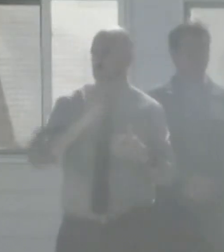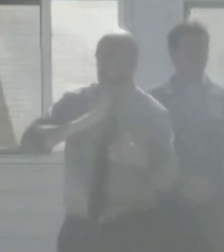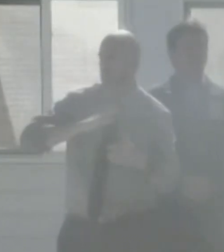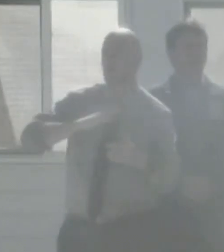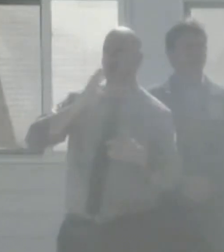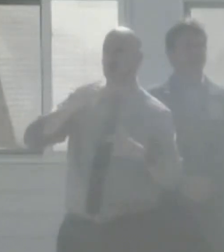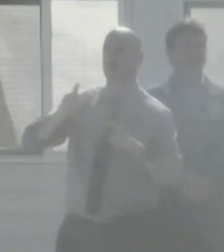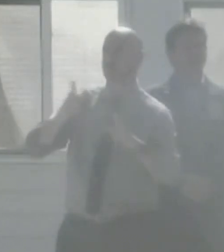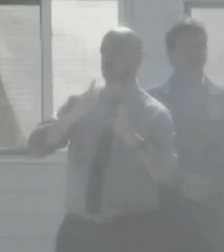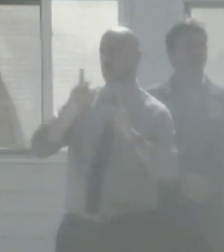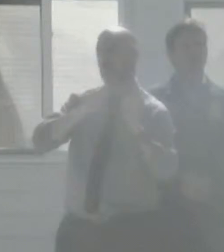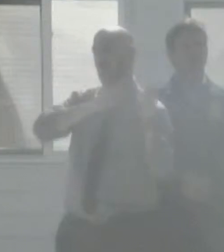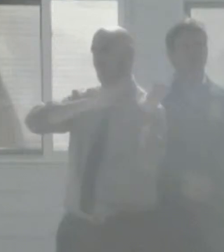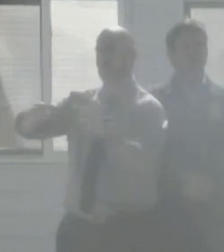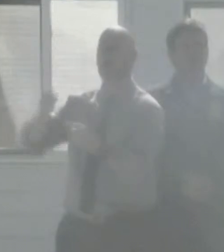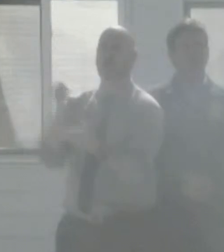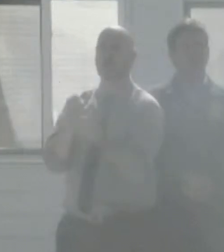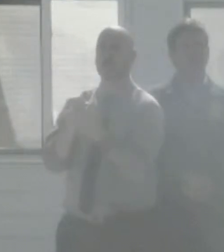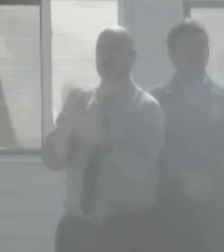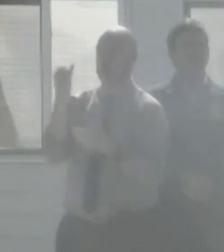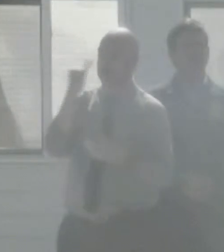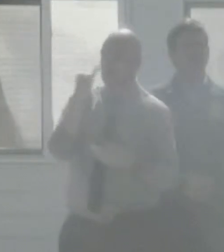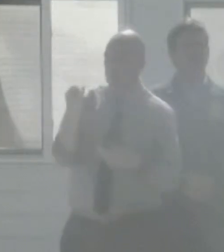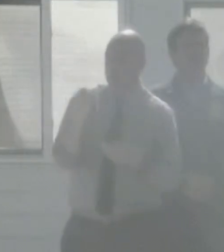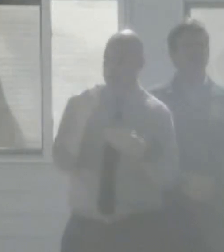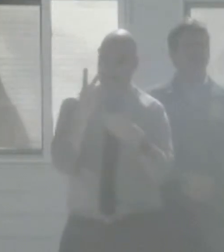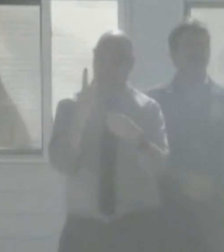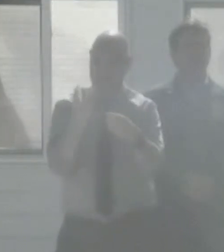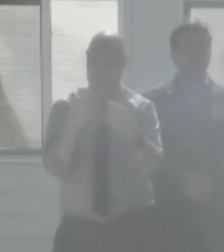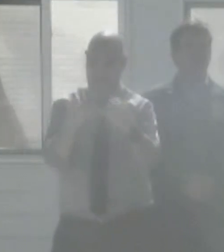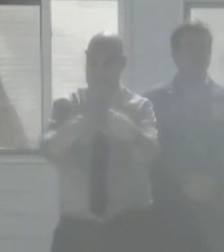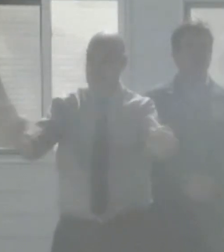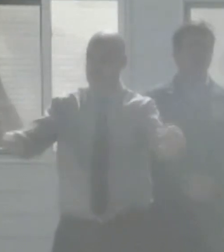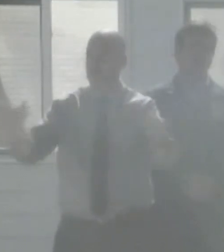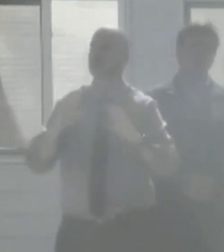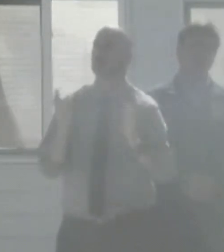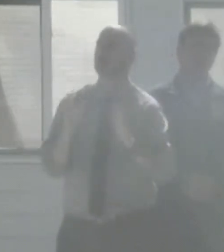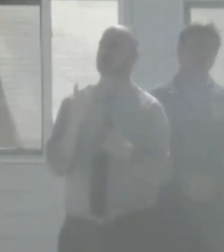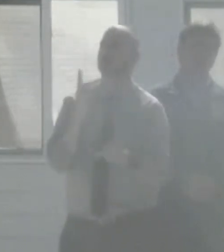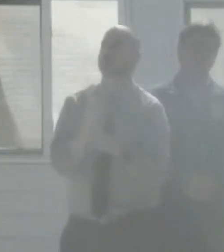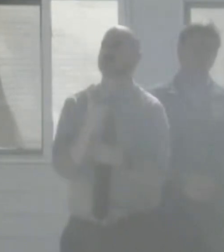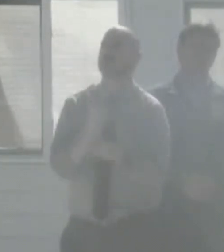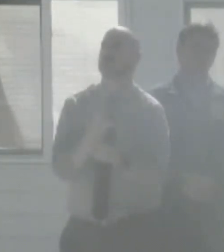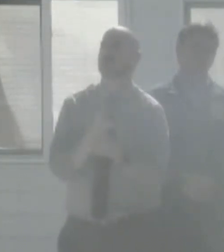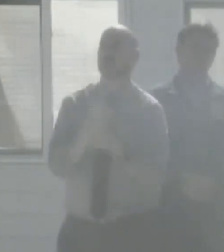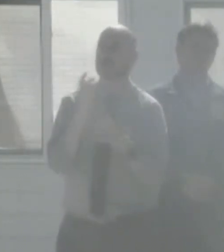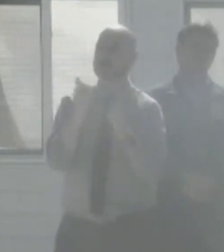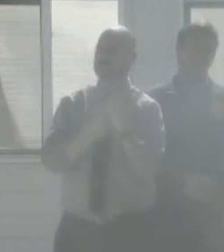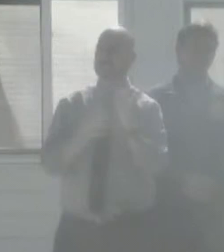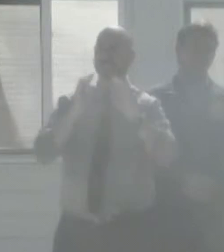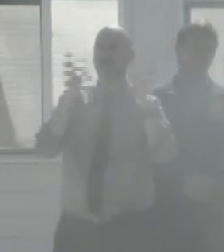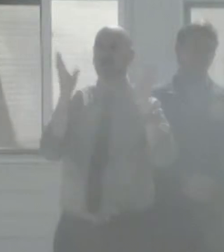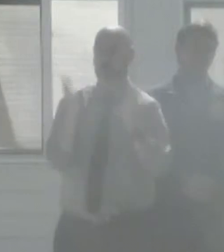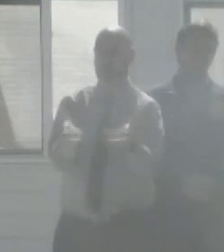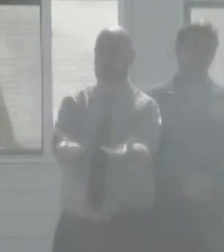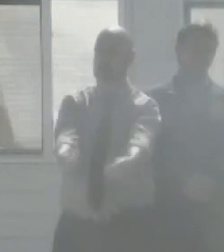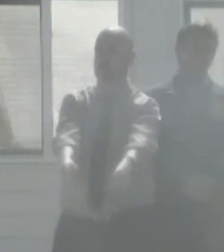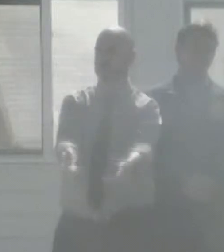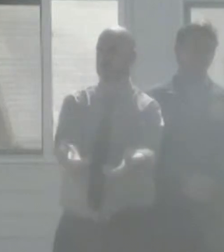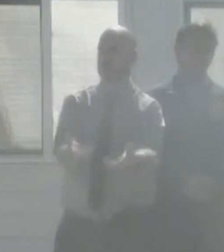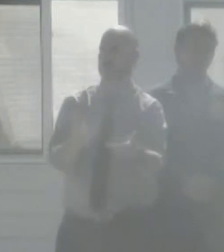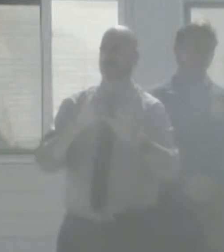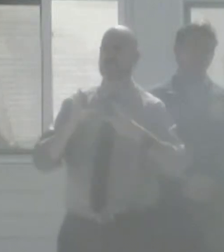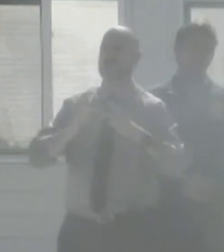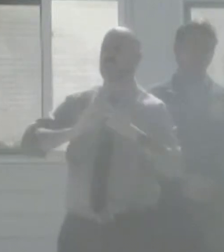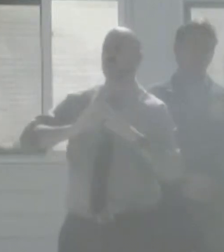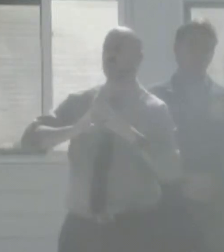lines. I cannot say this enough. Every disaster, we end up having somebody cut either a coax cable or a